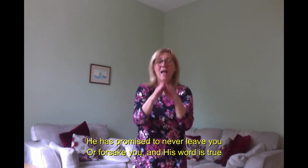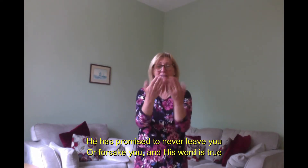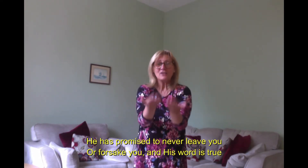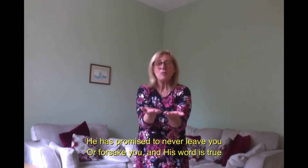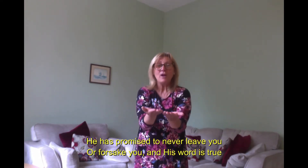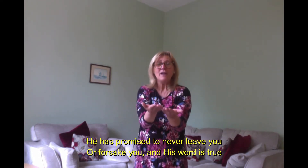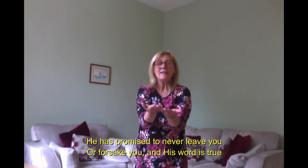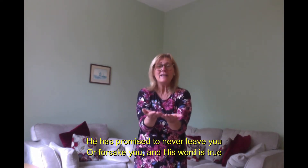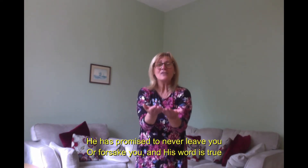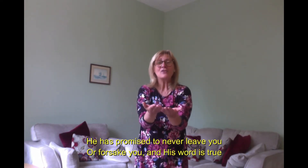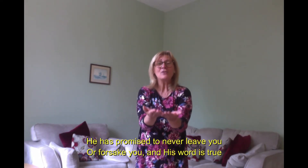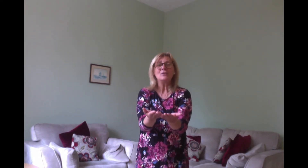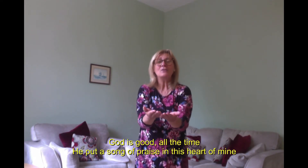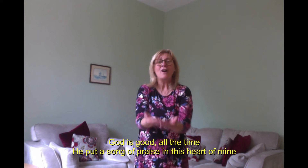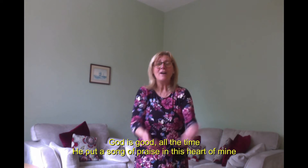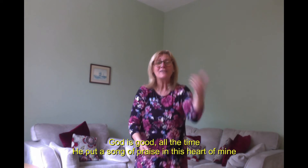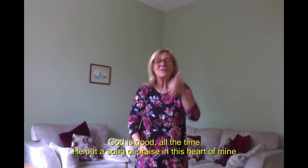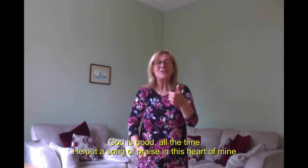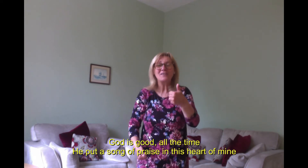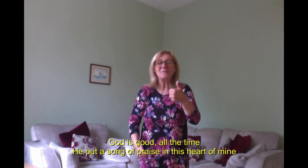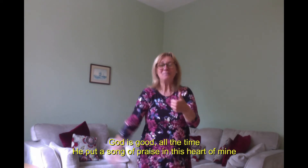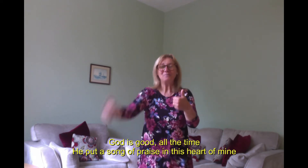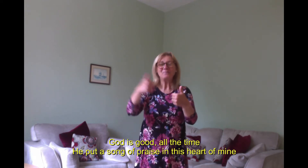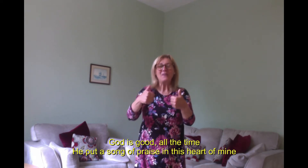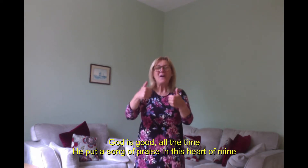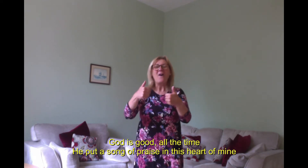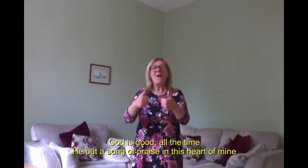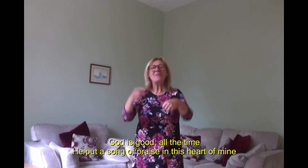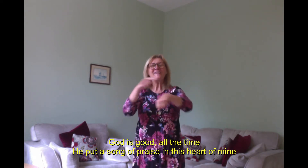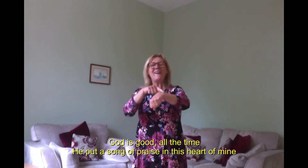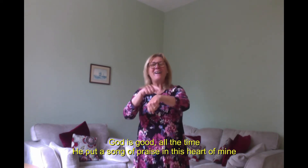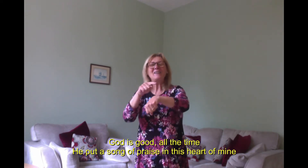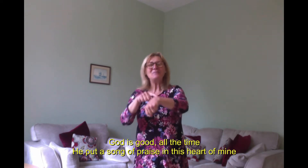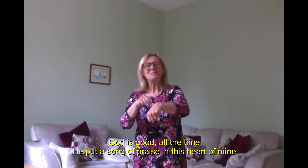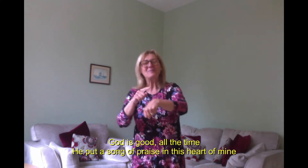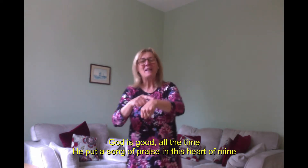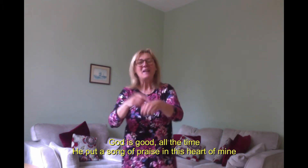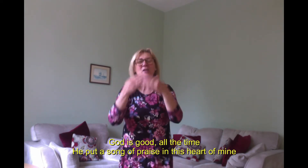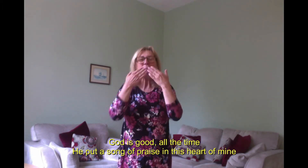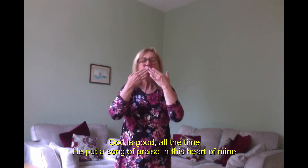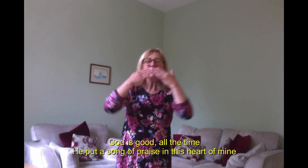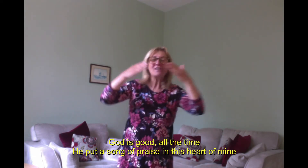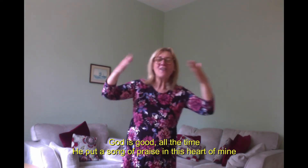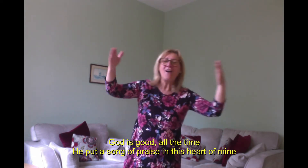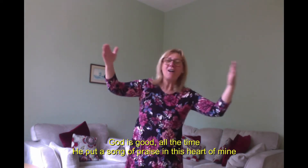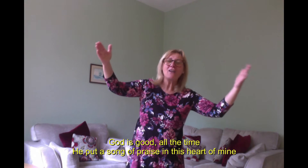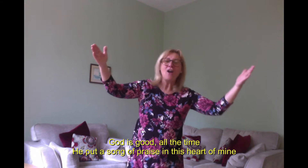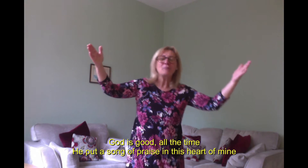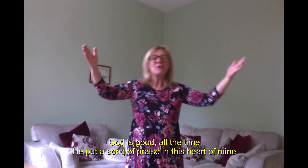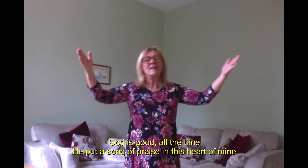His word is true. God is good all the time. We put a song of praise